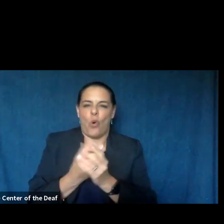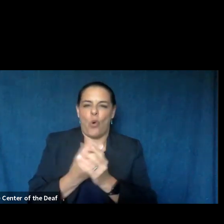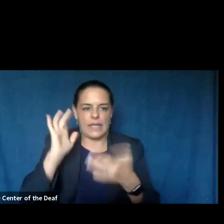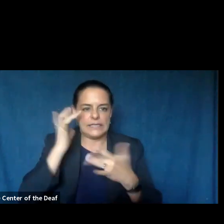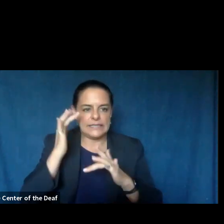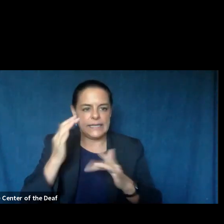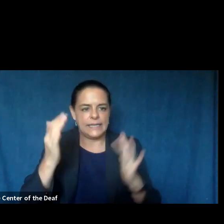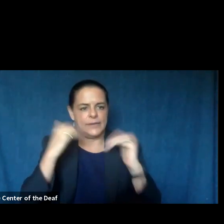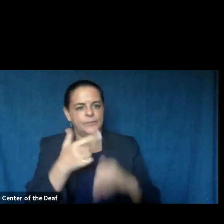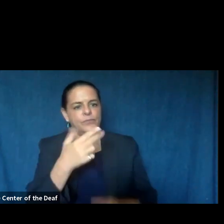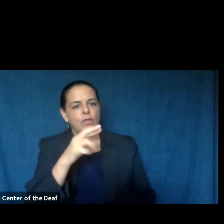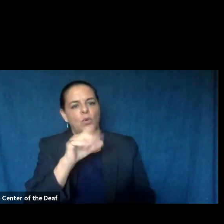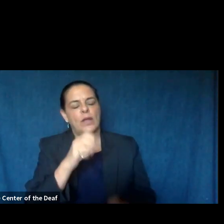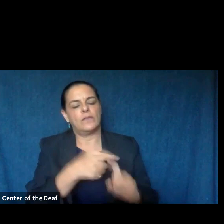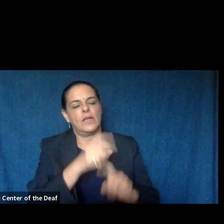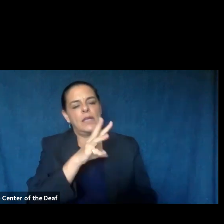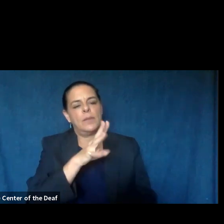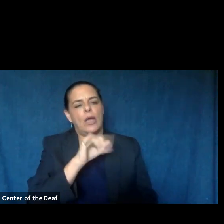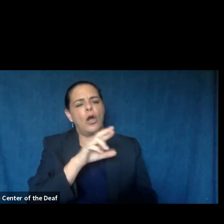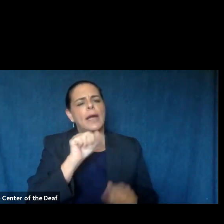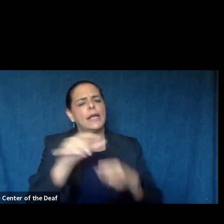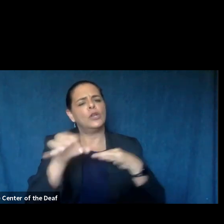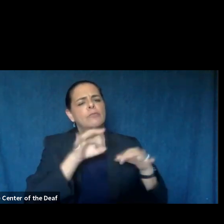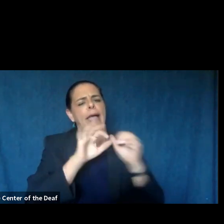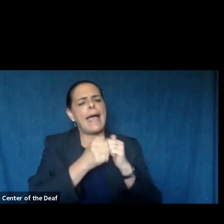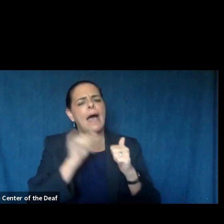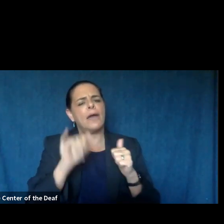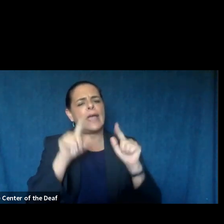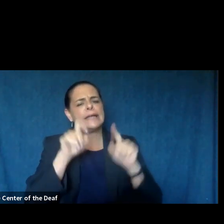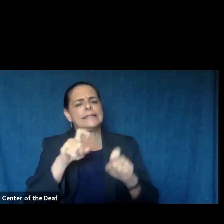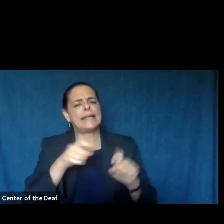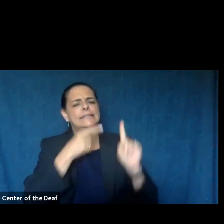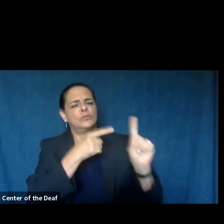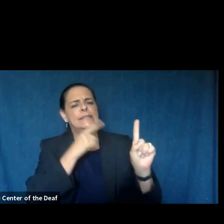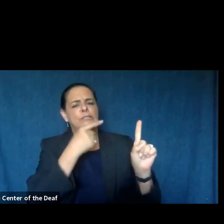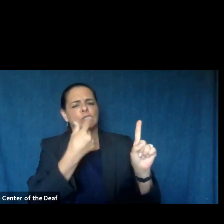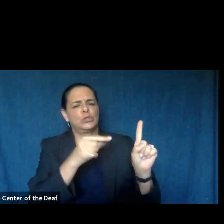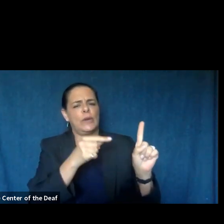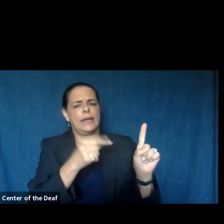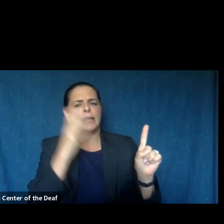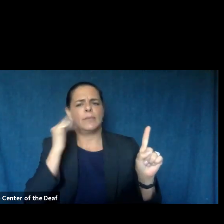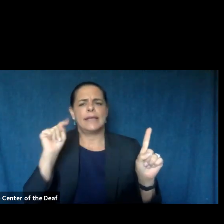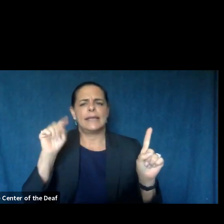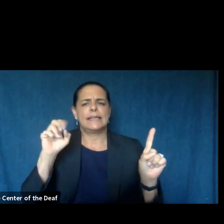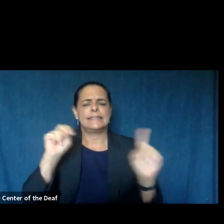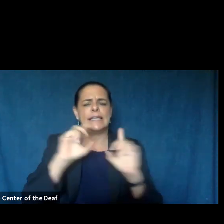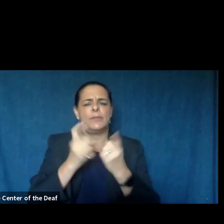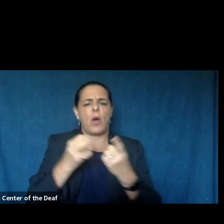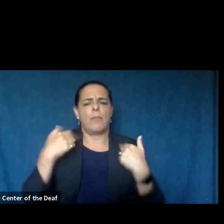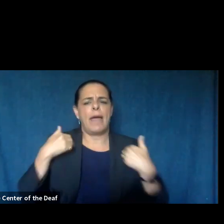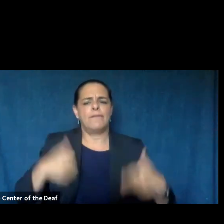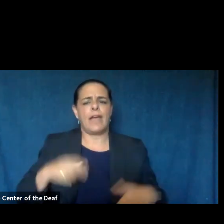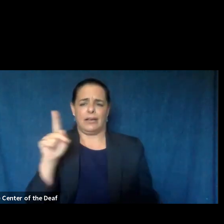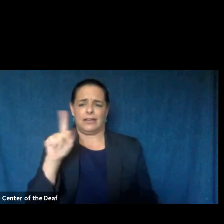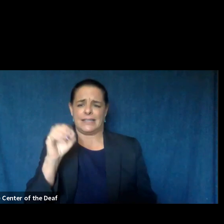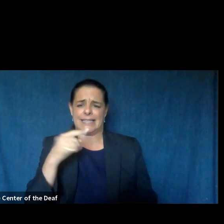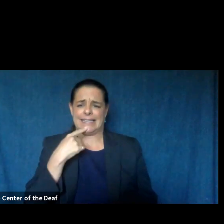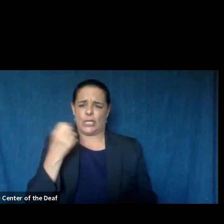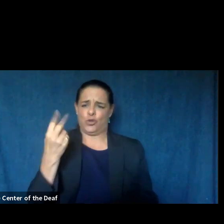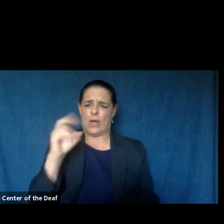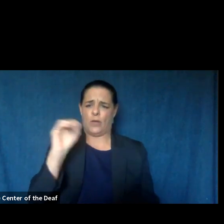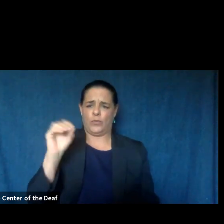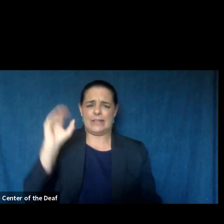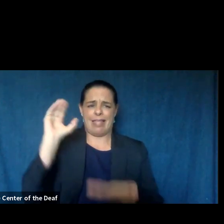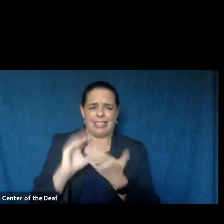with WVIR. Can you explain how the testing benchmark is green? For the Tennessee Department of Health, Knox County reported 12%